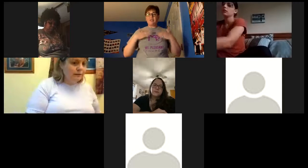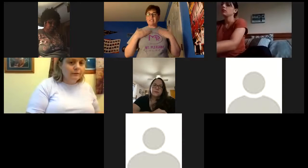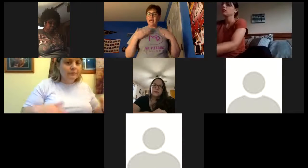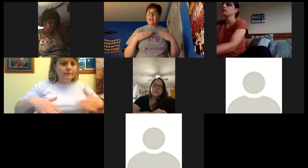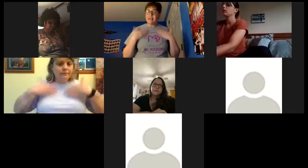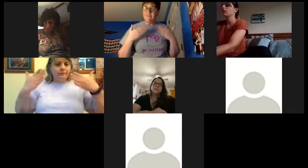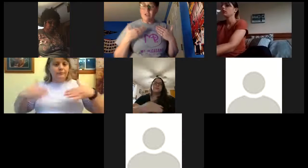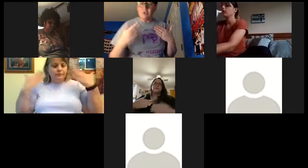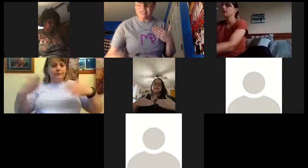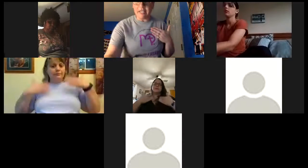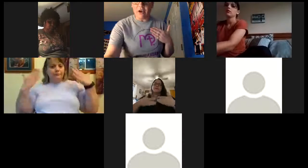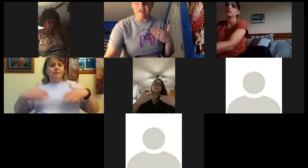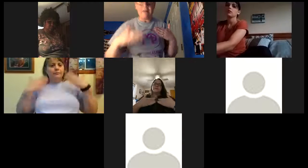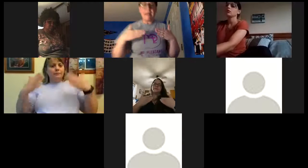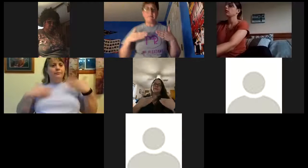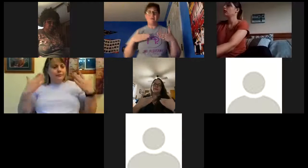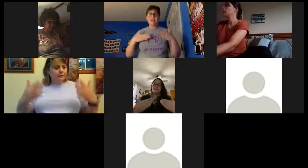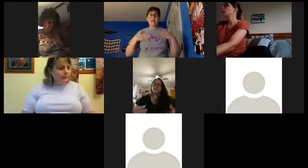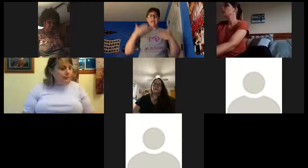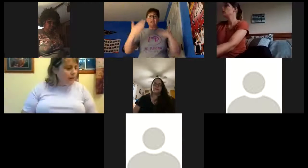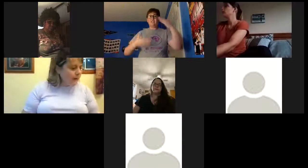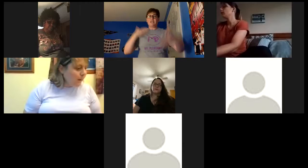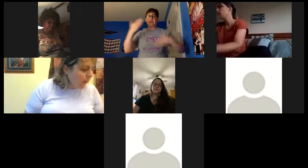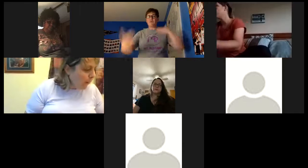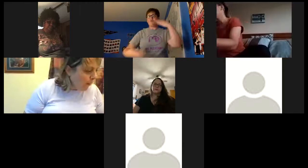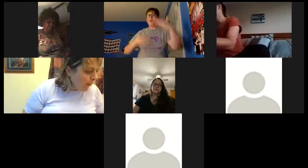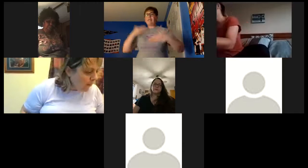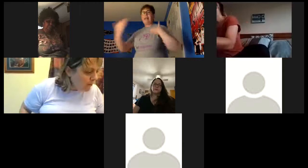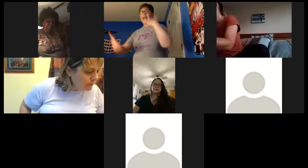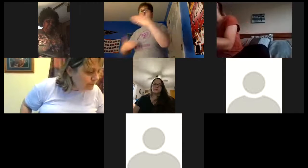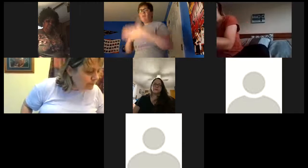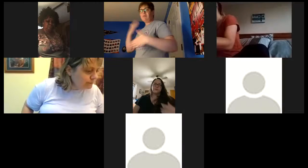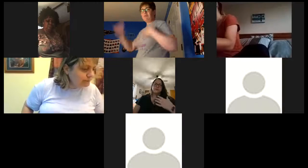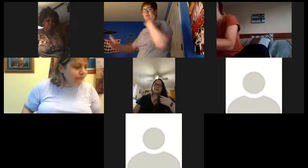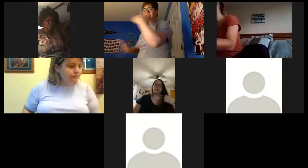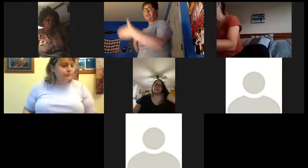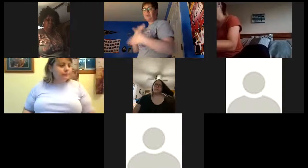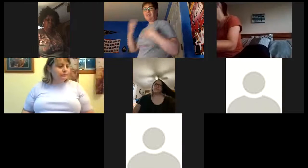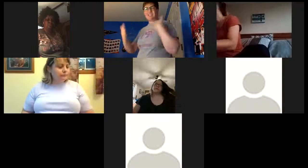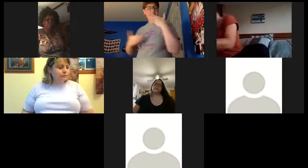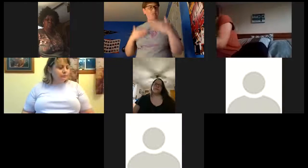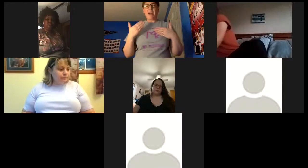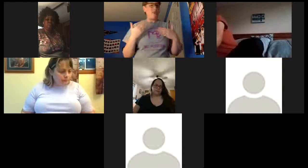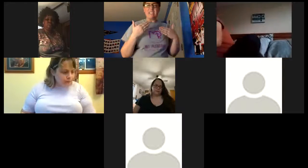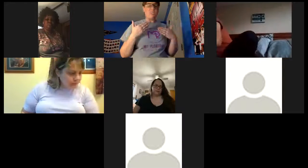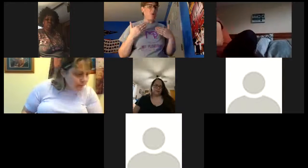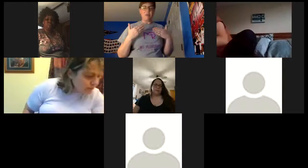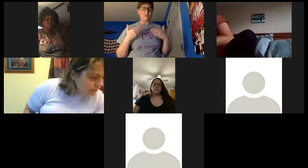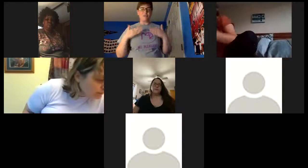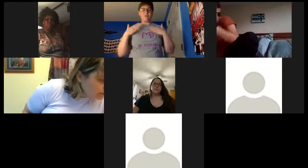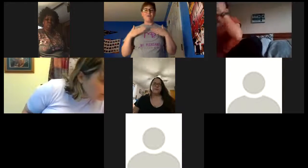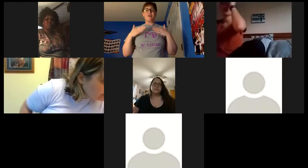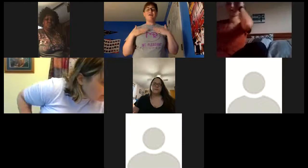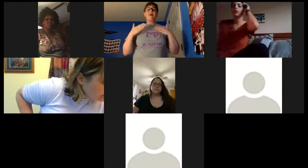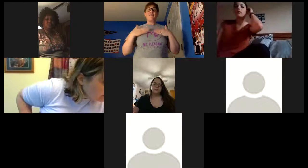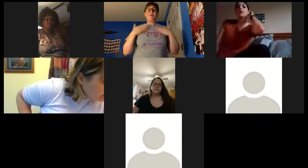So it's kind of confusing on the paper. It looks like you're rolling it out is what it looks like. That's why I always say it's so hard to